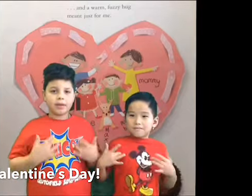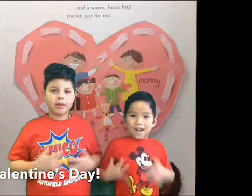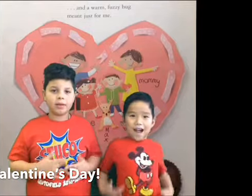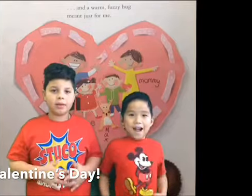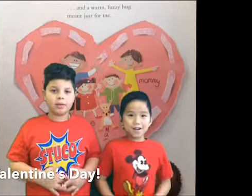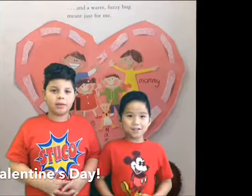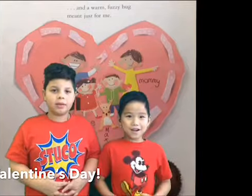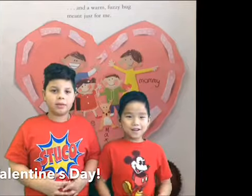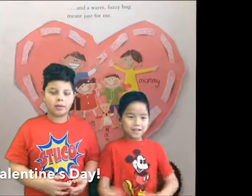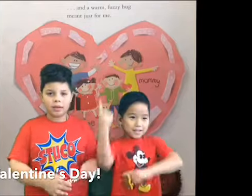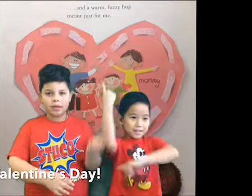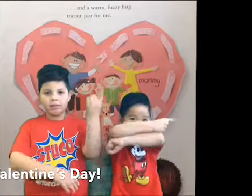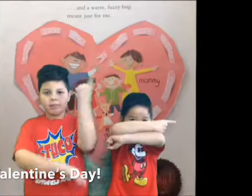Happy Valentine's Day.